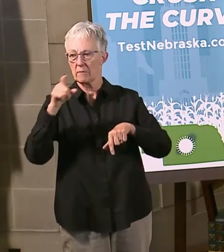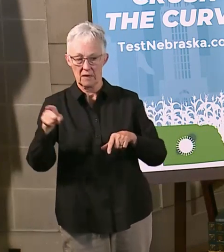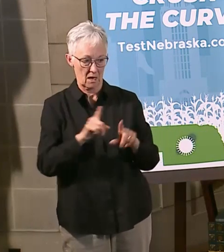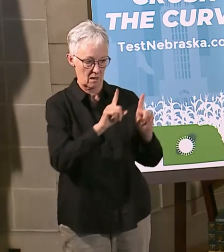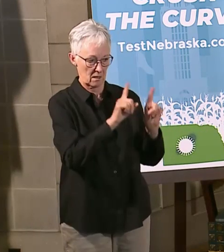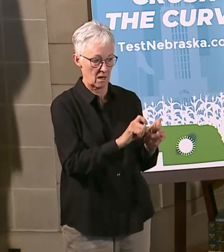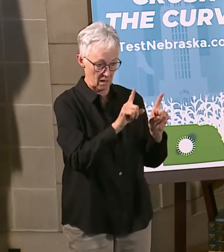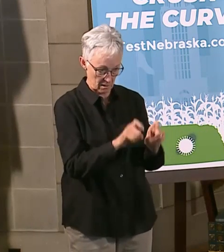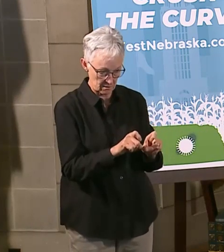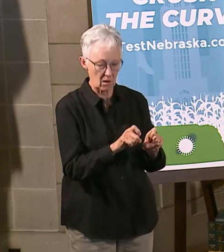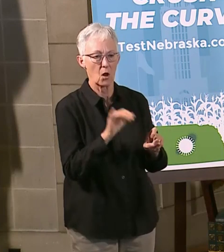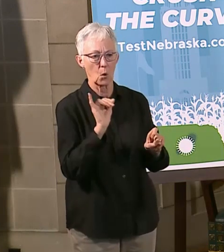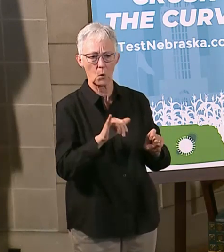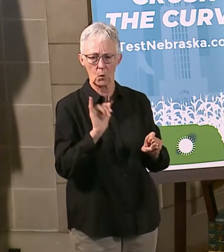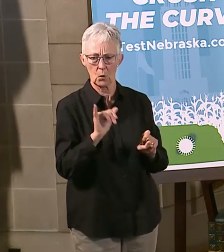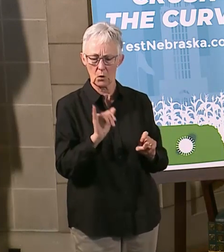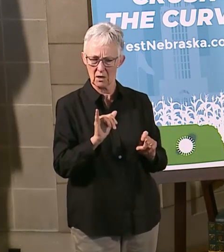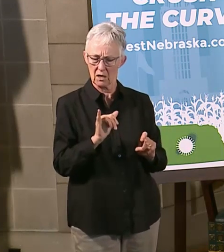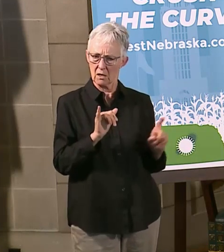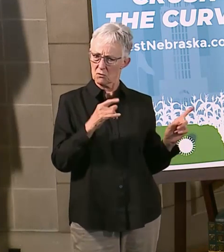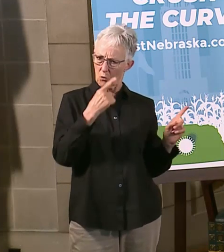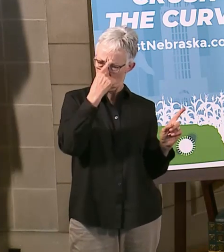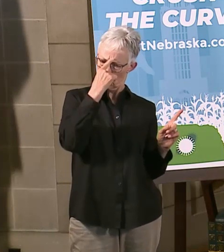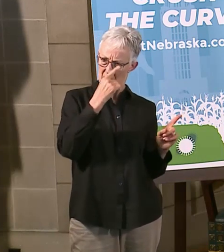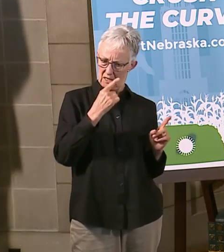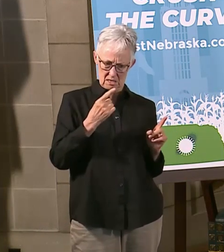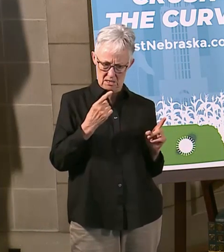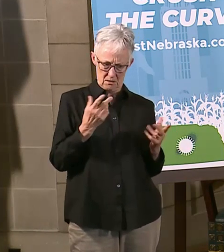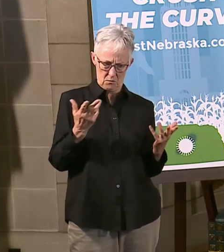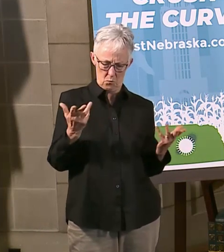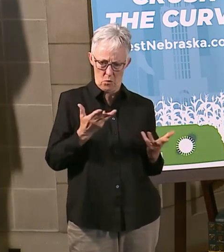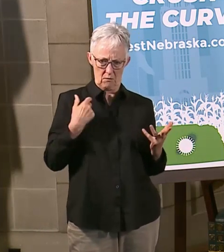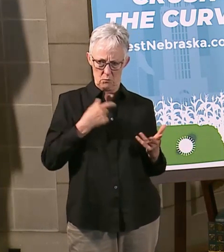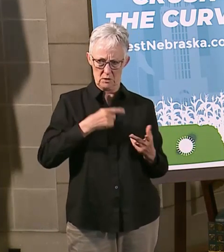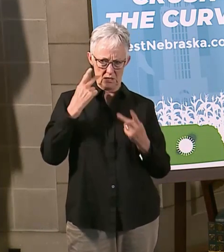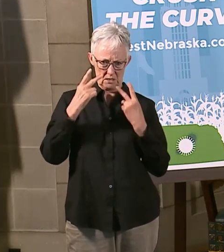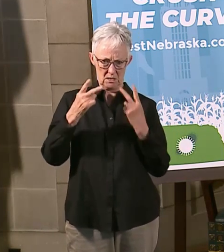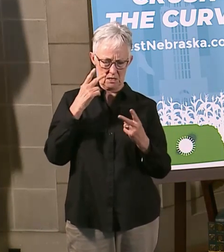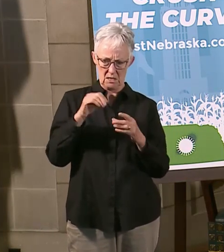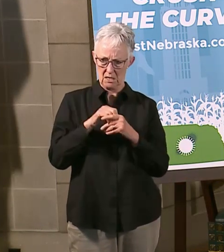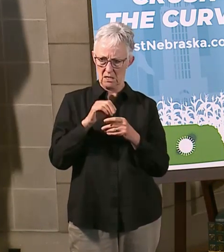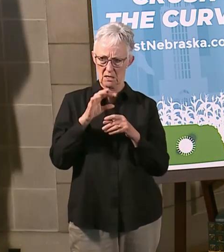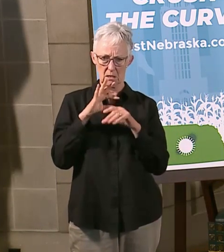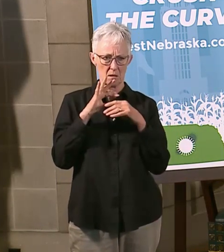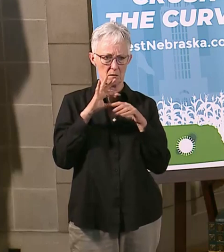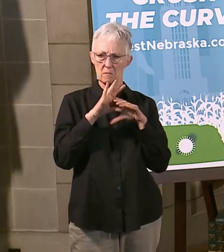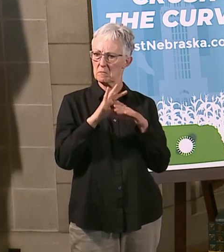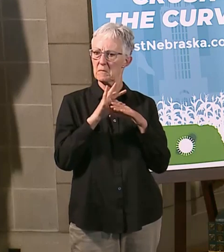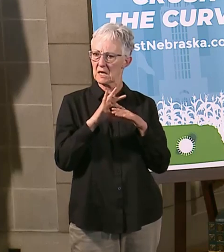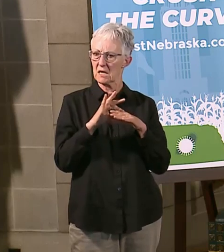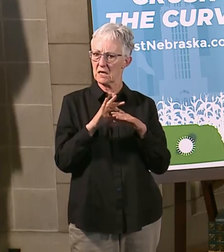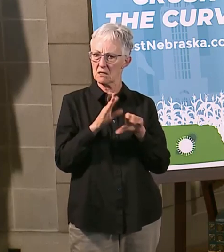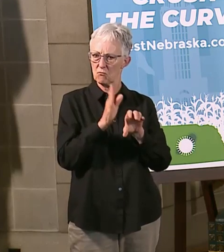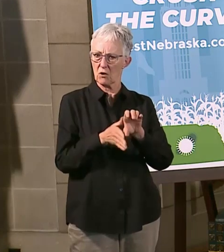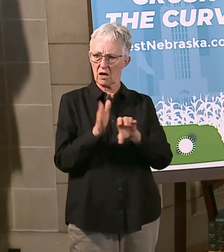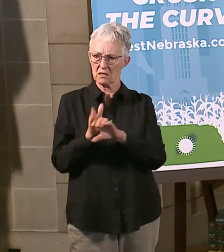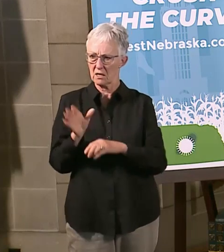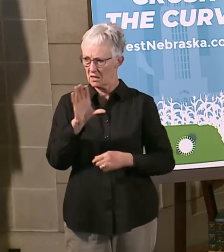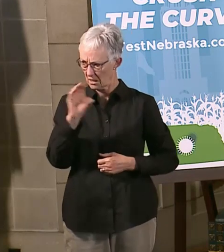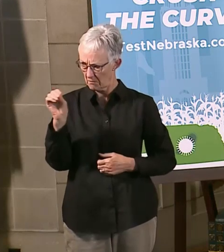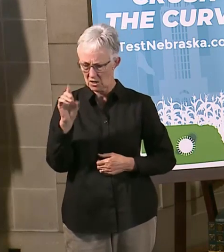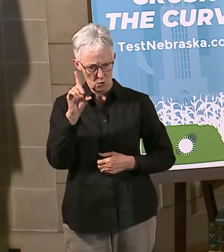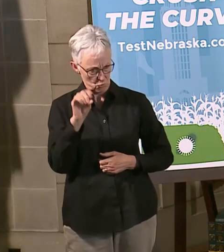and what do you think? With that in mind, and what has been seen in many of the meat processing communities, are there any plans to do expanded testing in